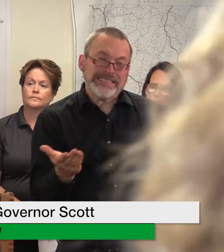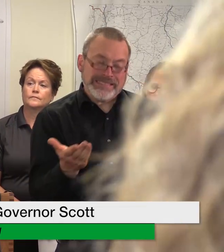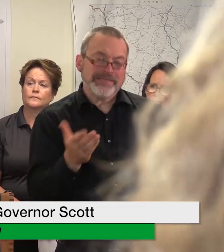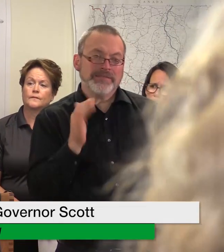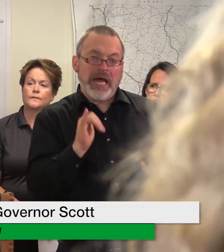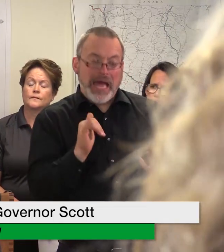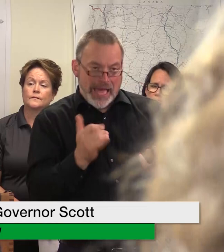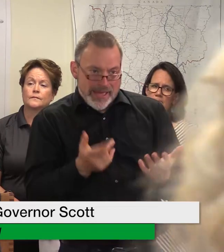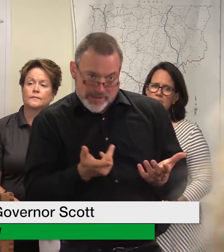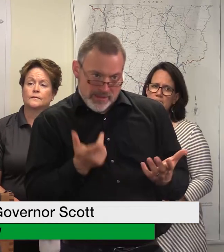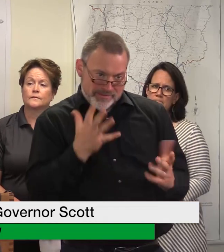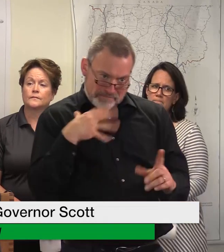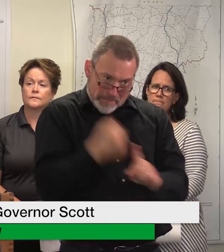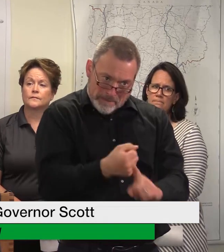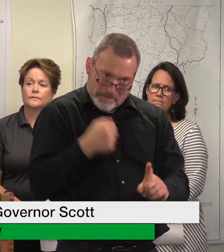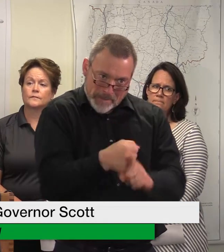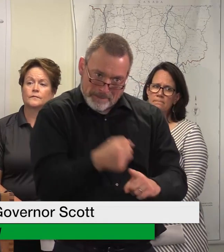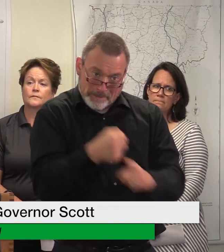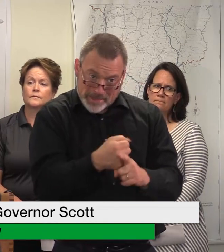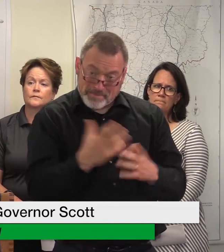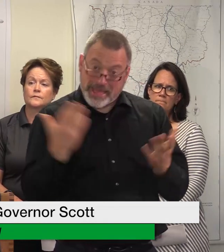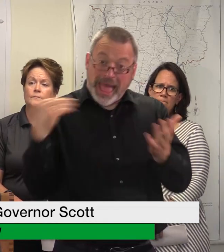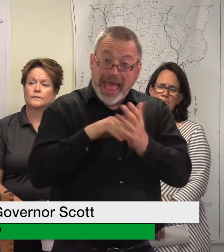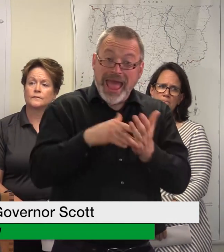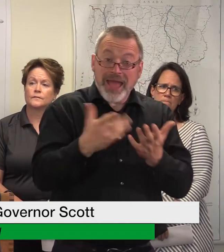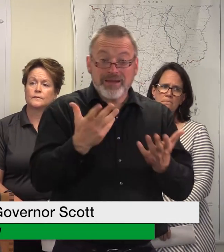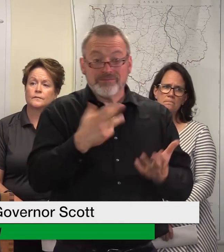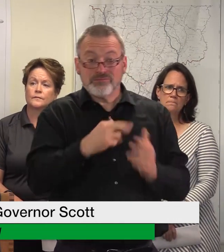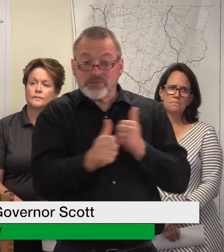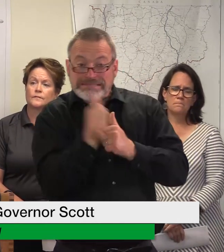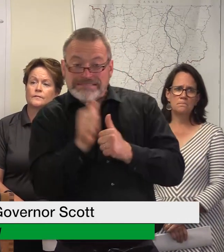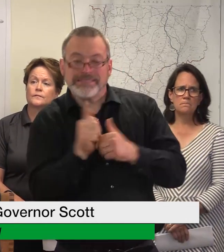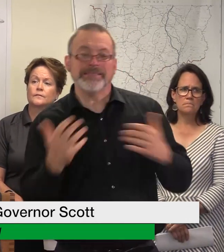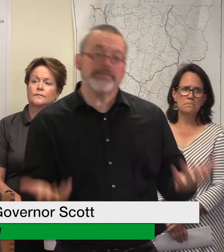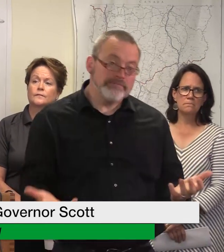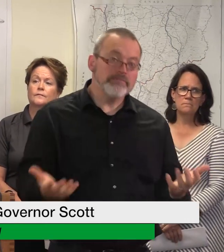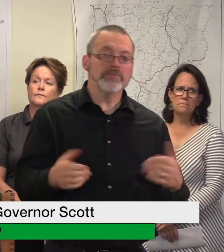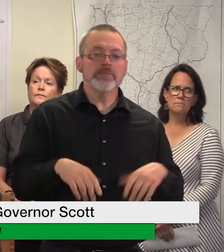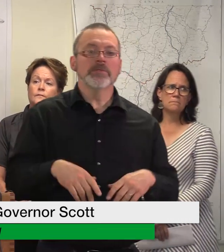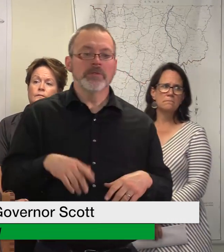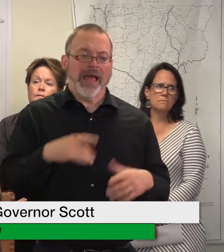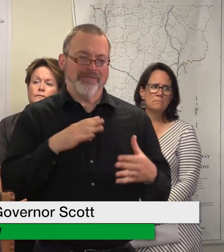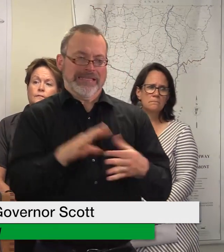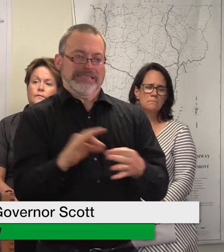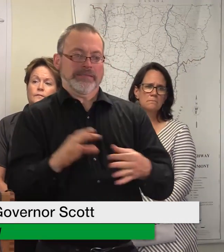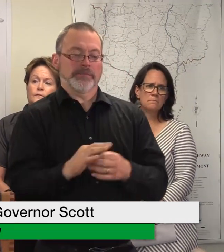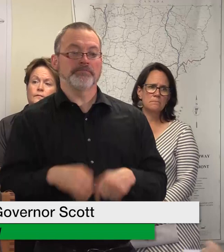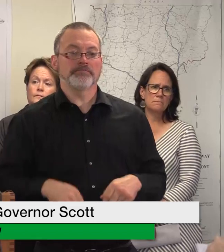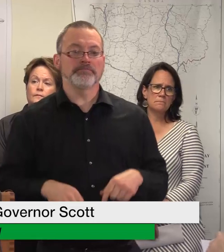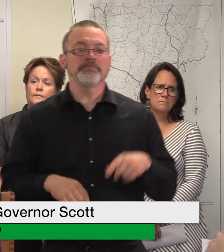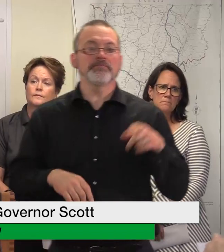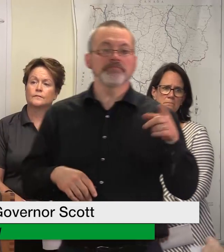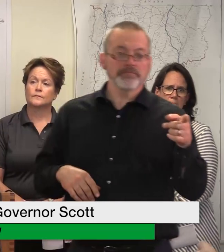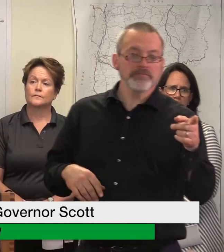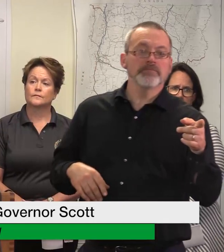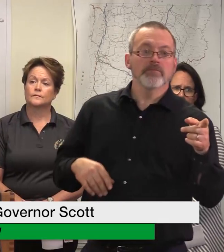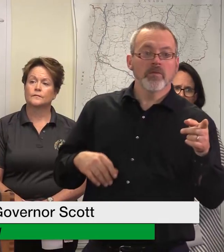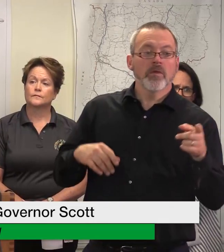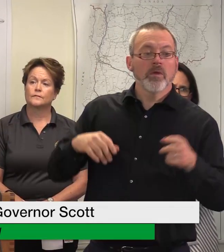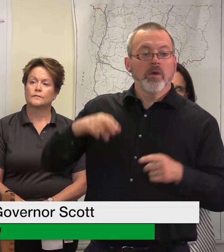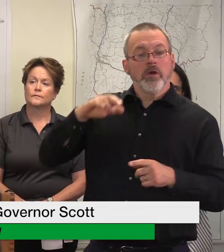to do that. I'm curious about damage to on-farm housing, either